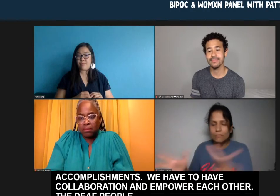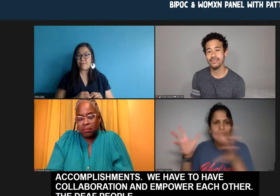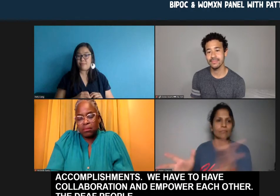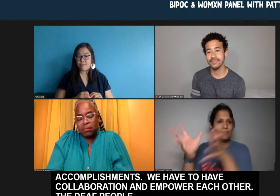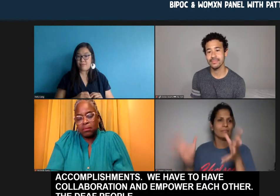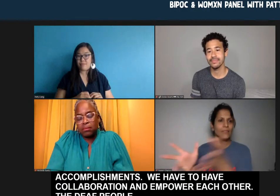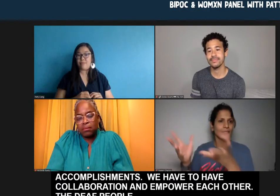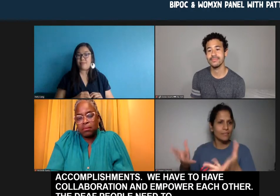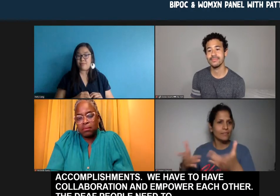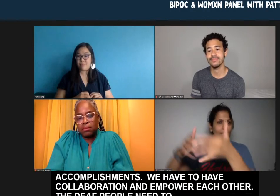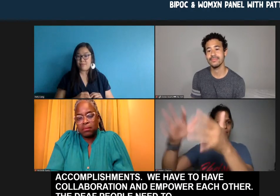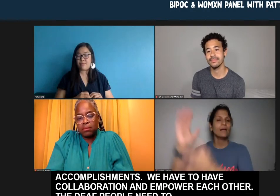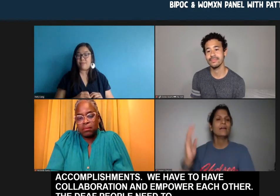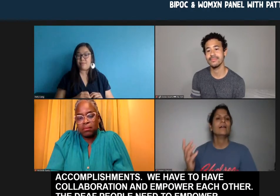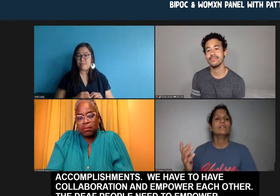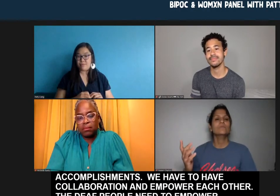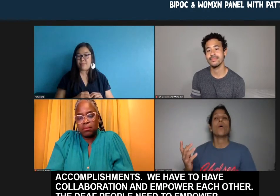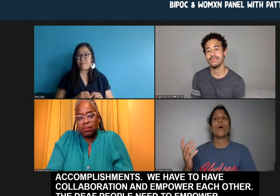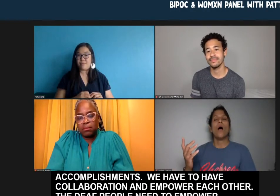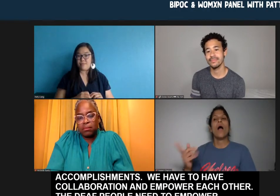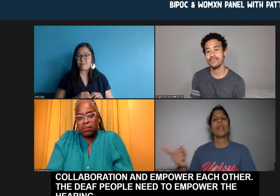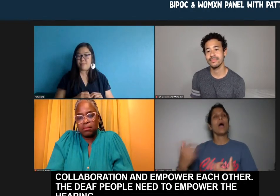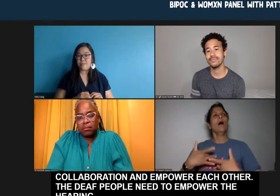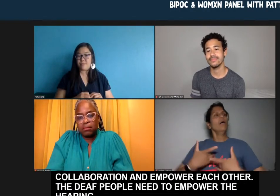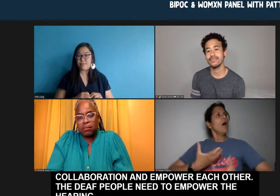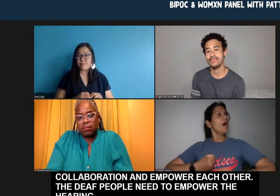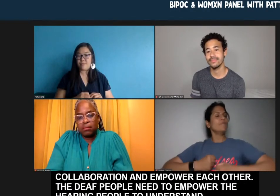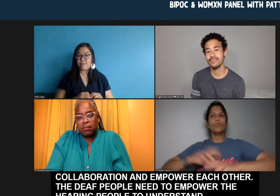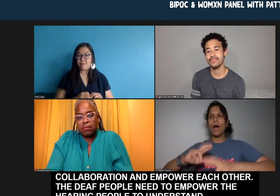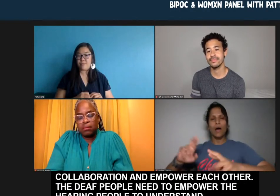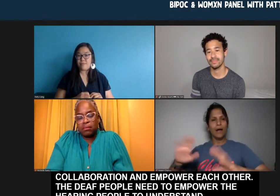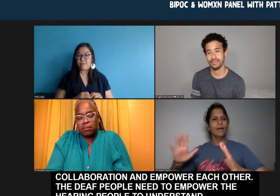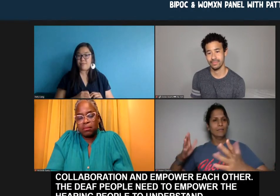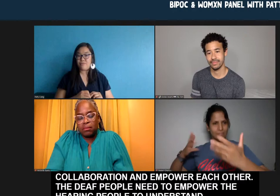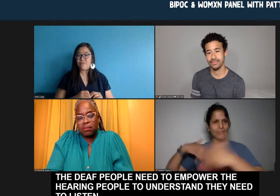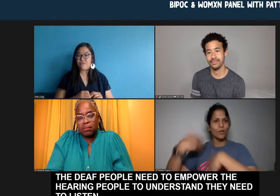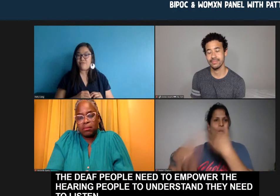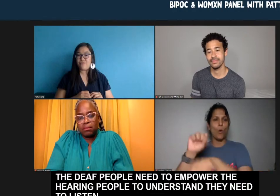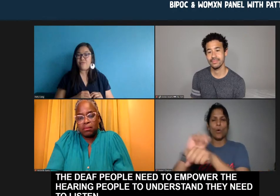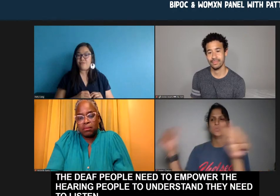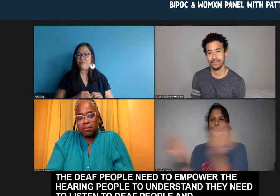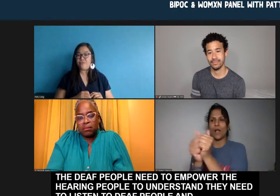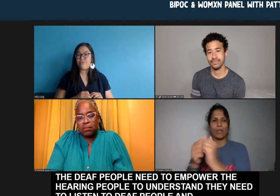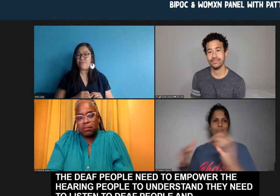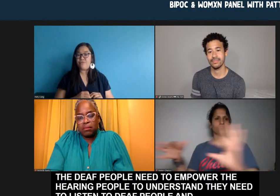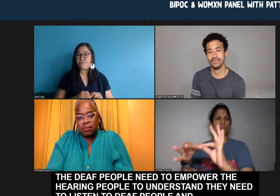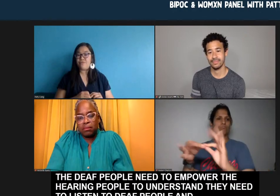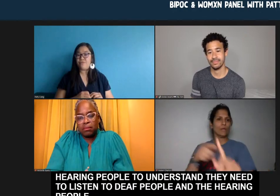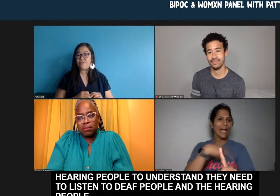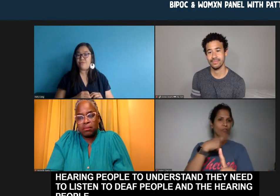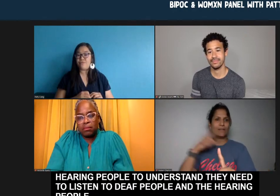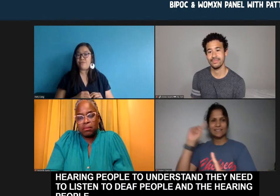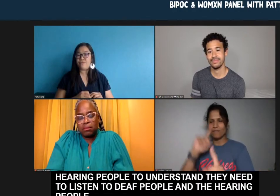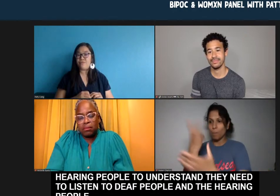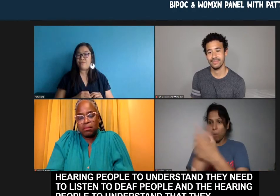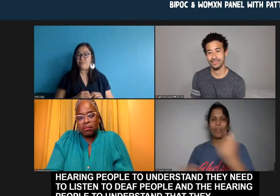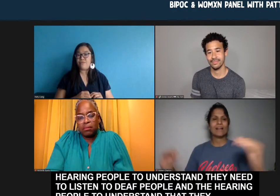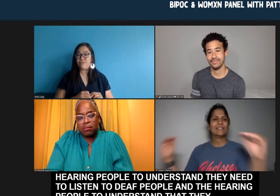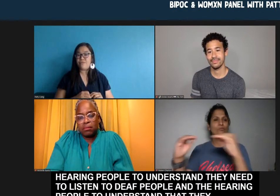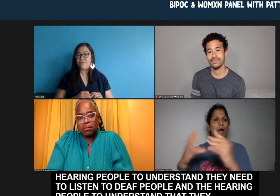understand that they need to listen to deaf people, and then the hearing people need to empower deaf people to understand that they have a voice. And if we can all work together and collaborate, and